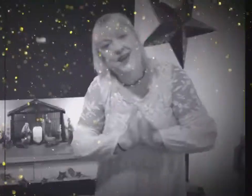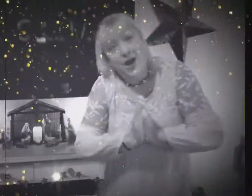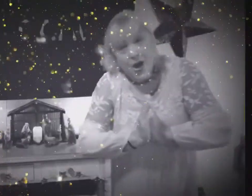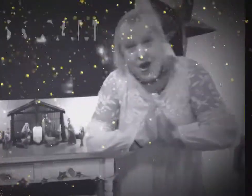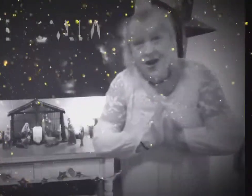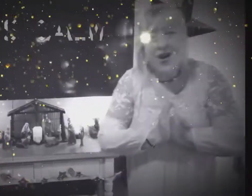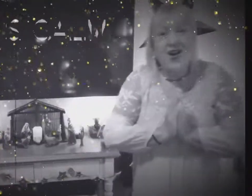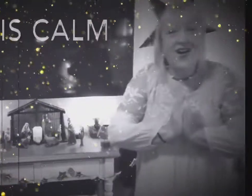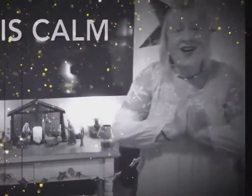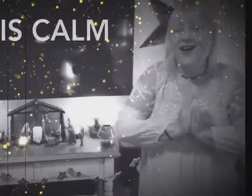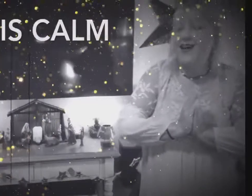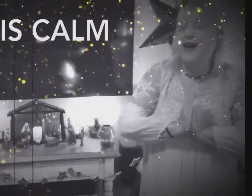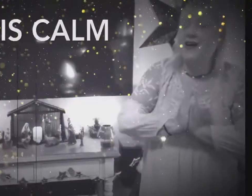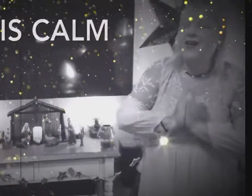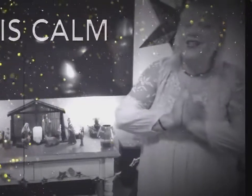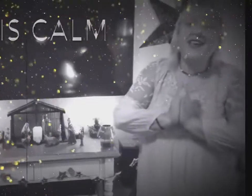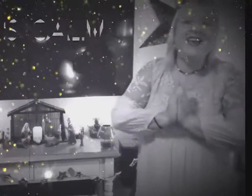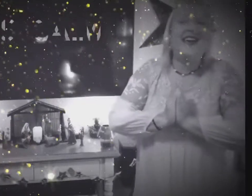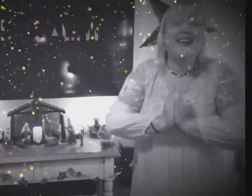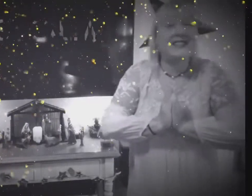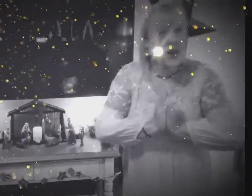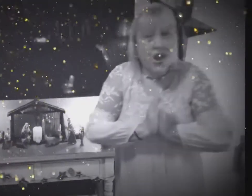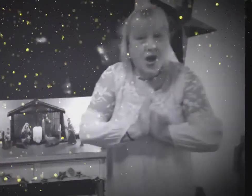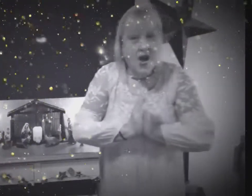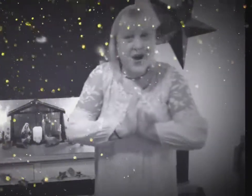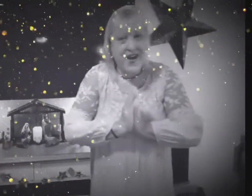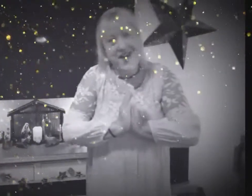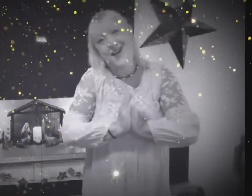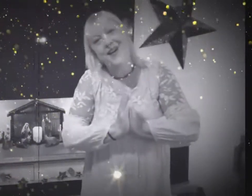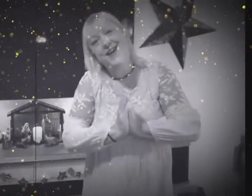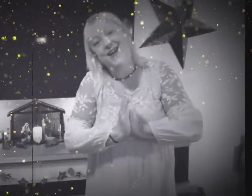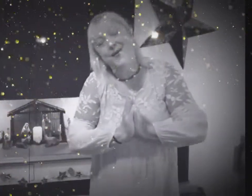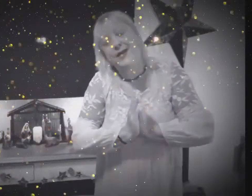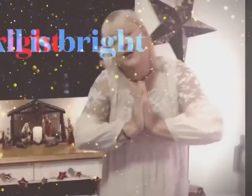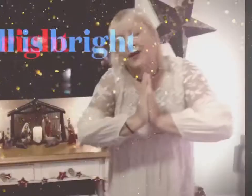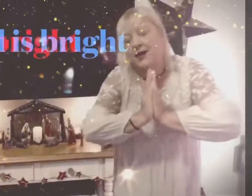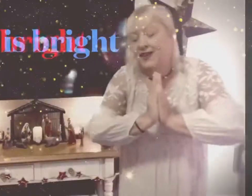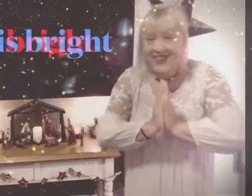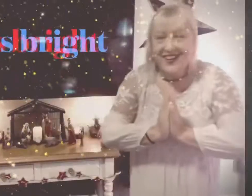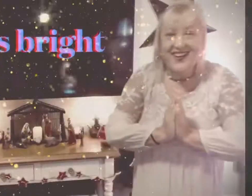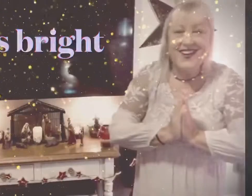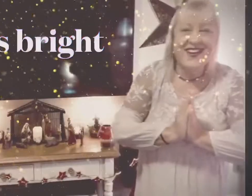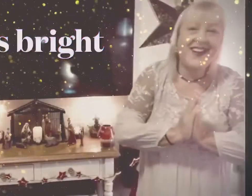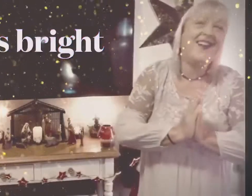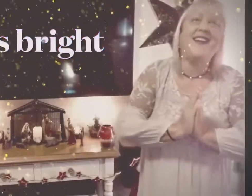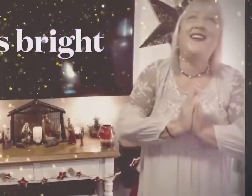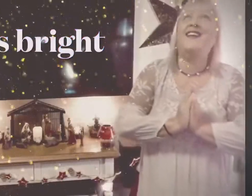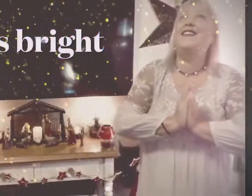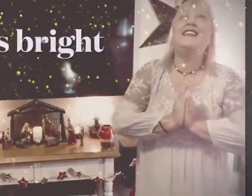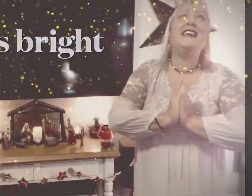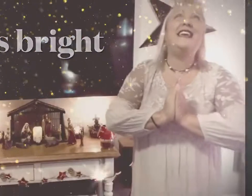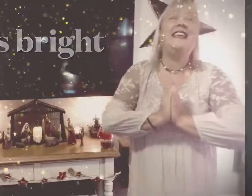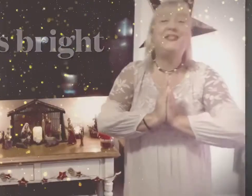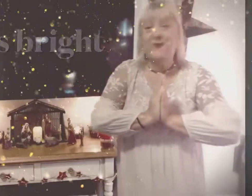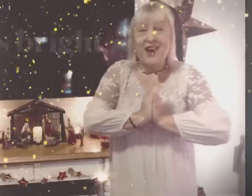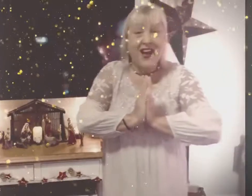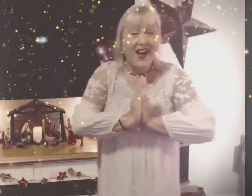all is calm, all is bright.